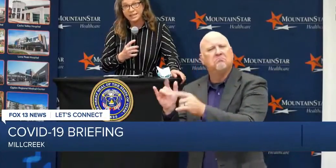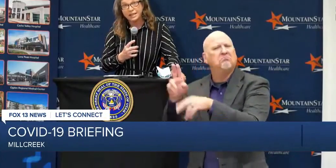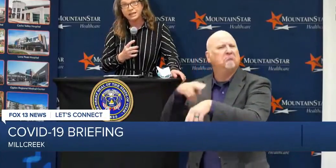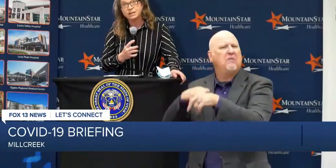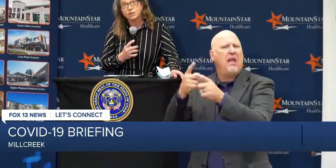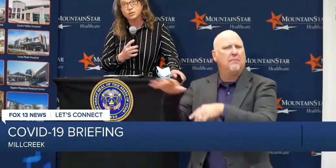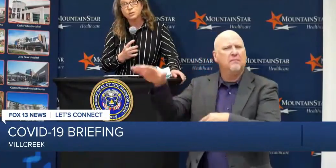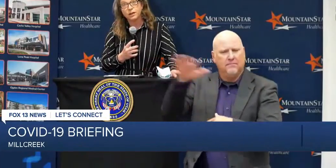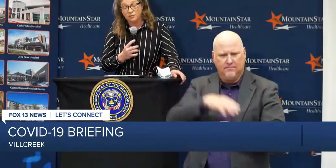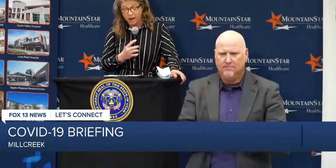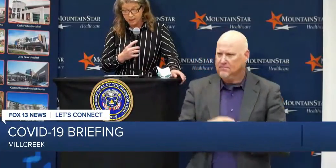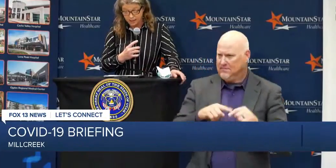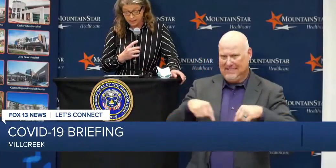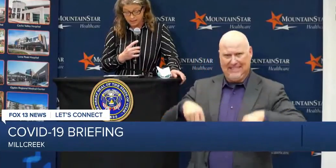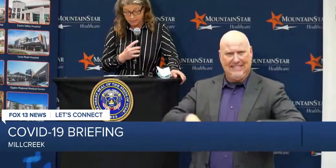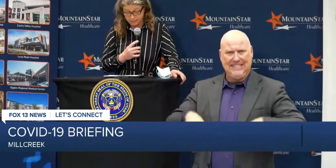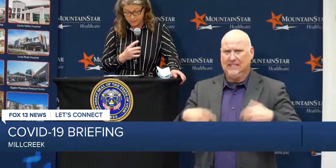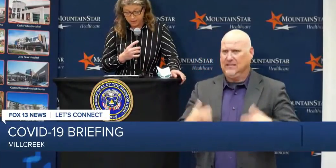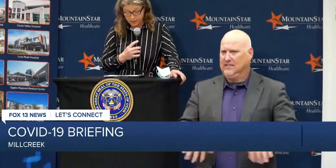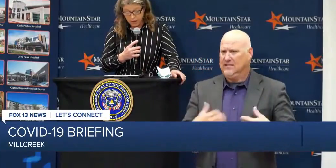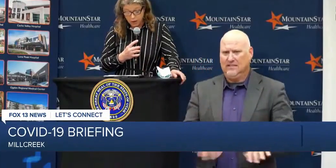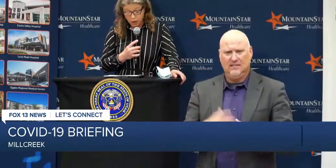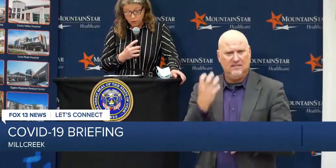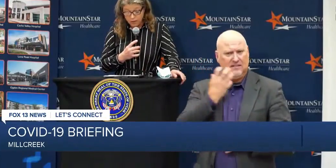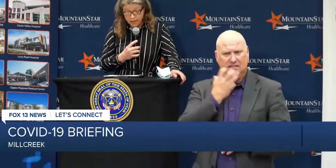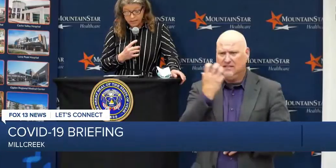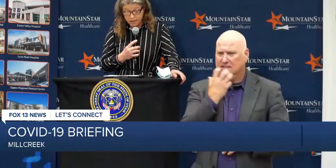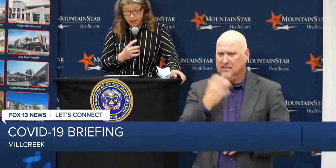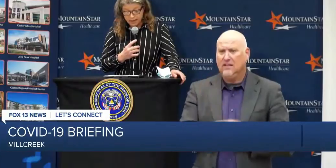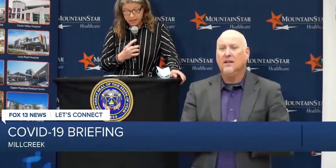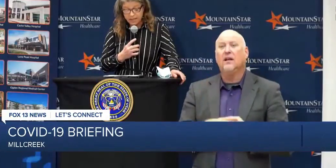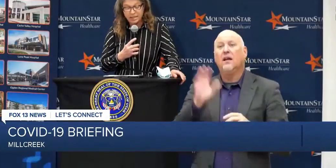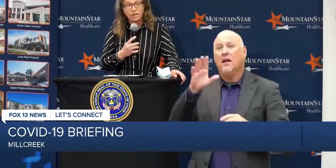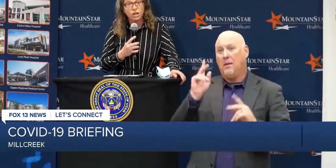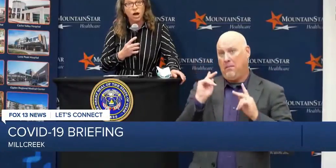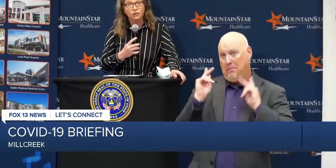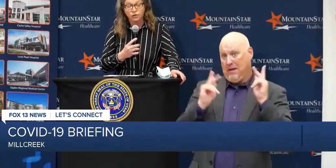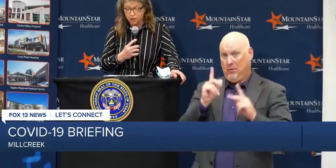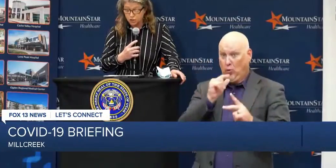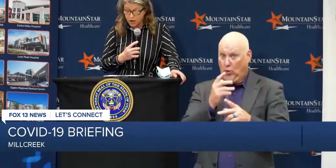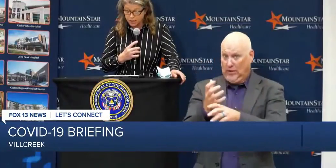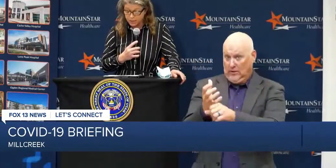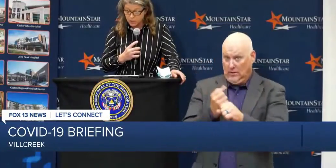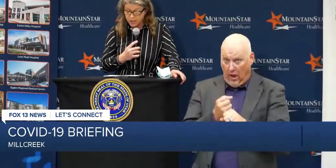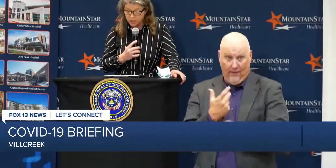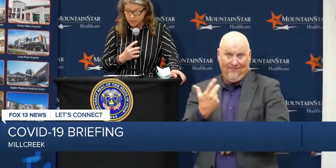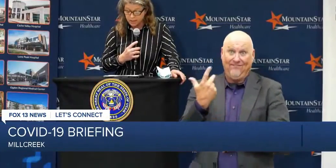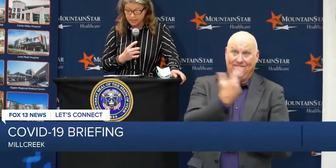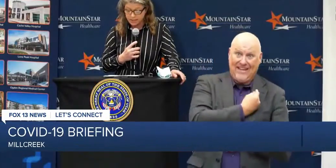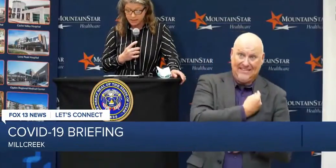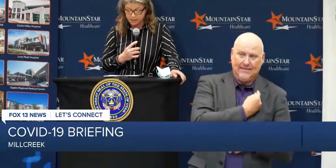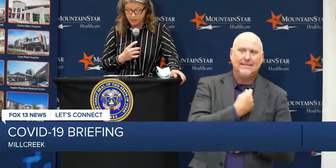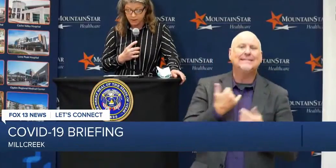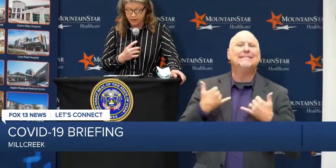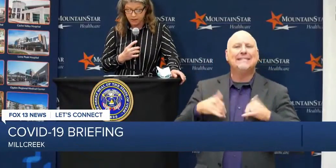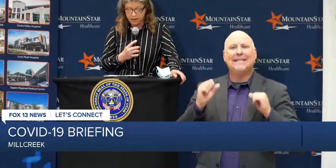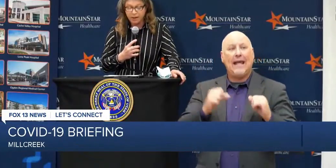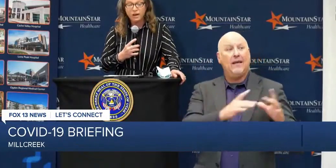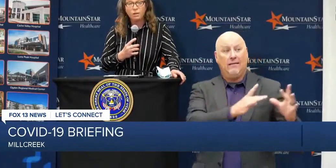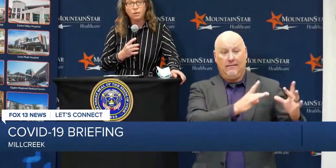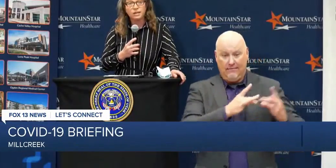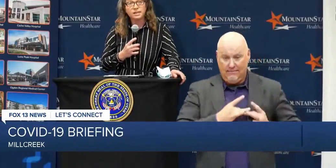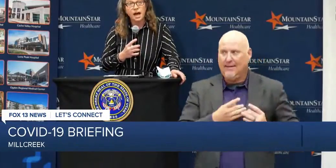as easily as those who are unvaccinated. COVID-19 vaccines still offer the strongest protection against the Delta